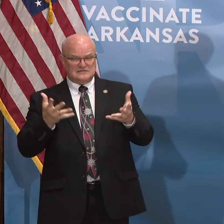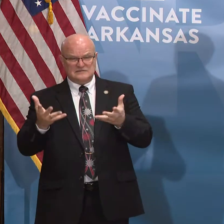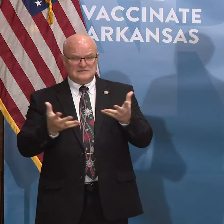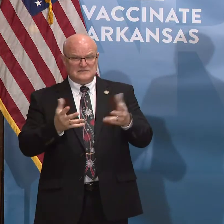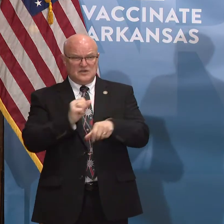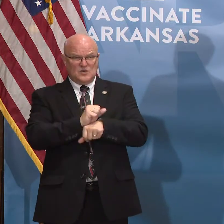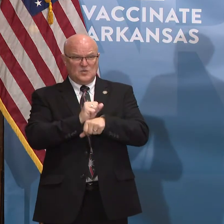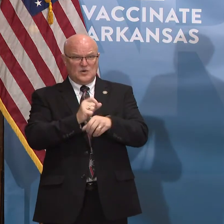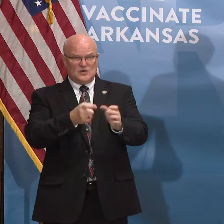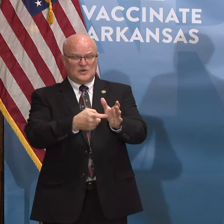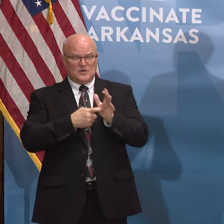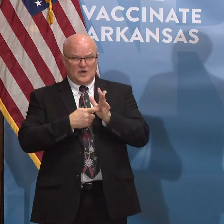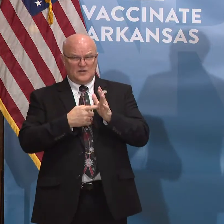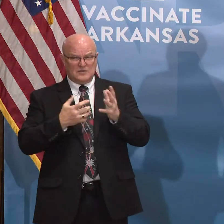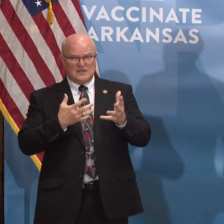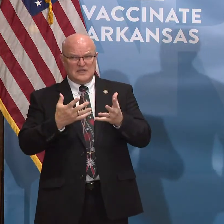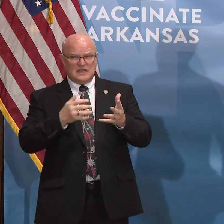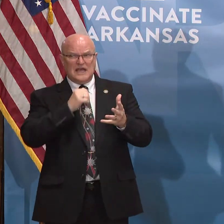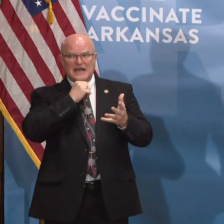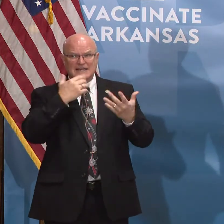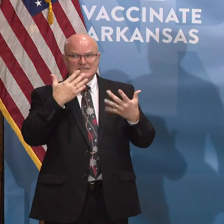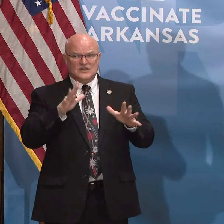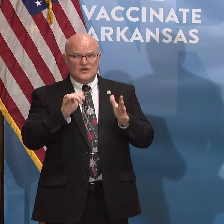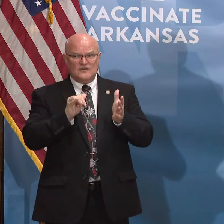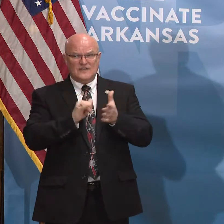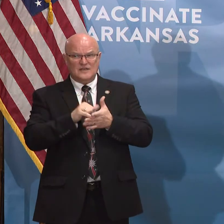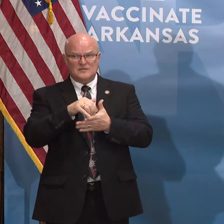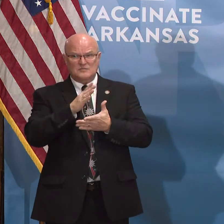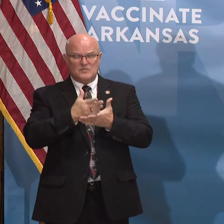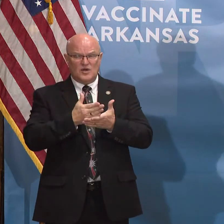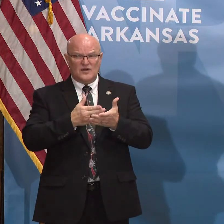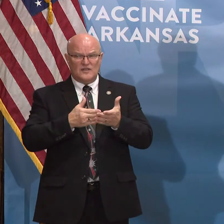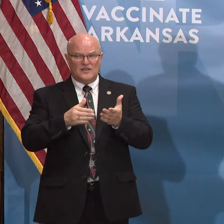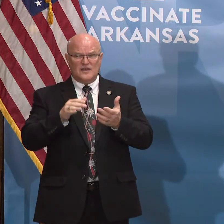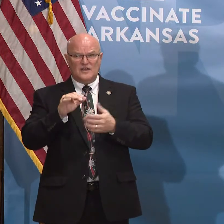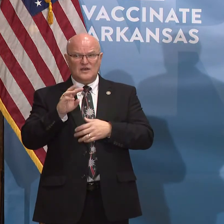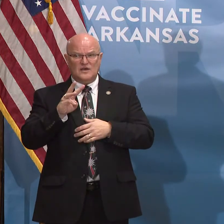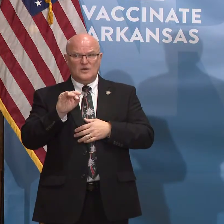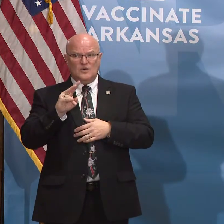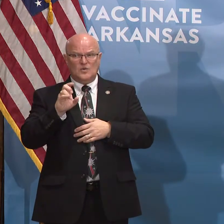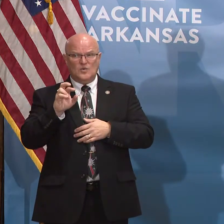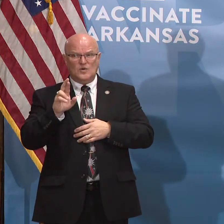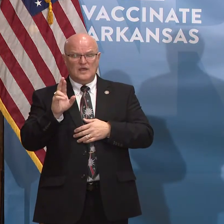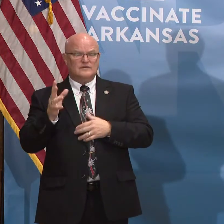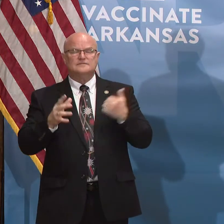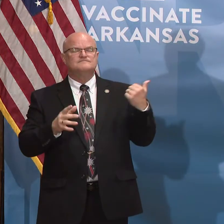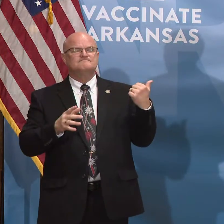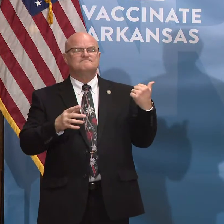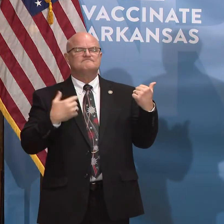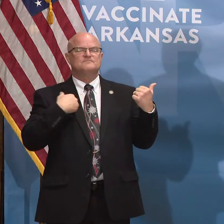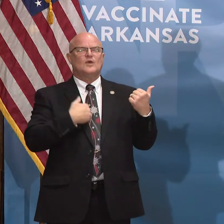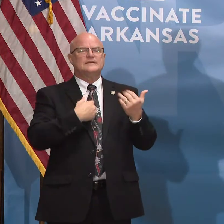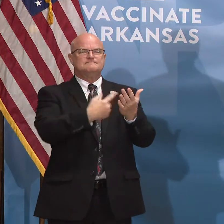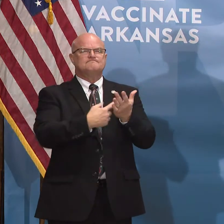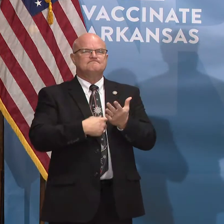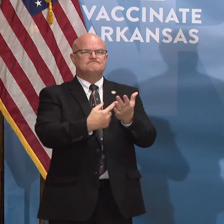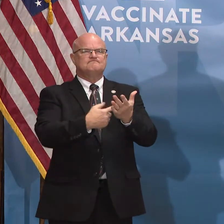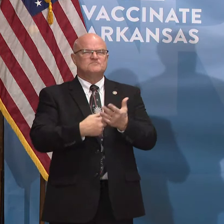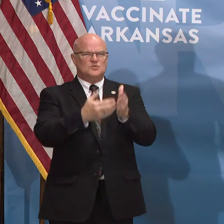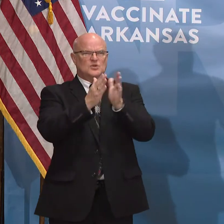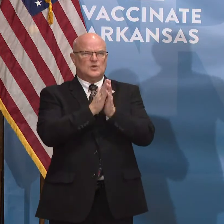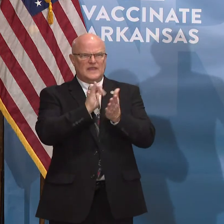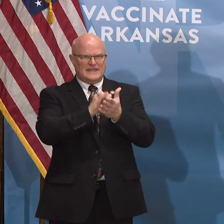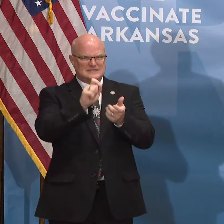a work requirement. I didn't know if that was part of the waiver or just. We would have to go back in to request